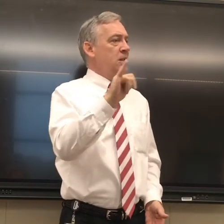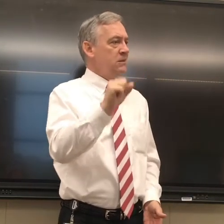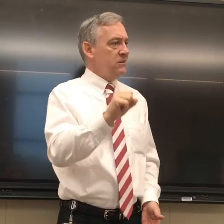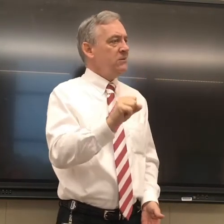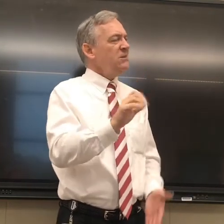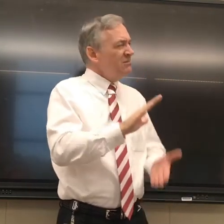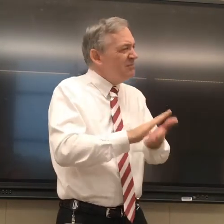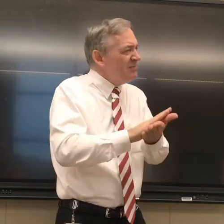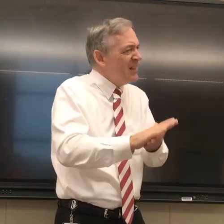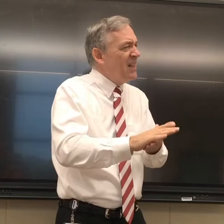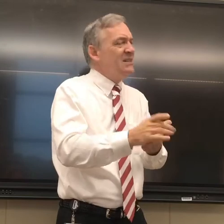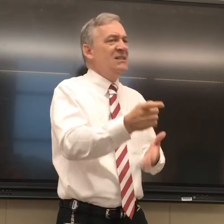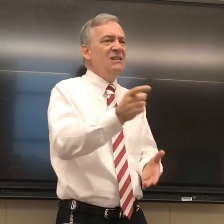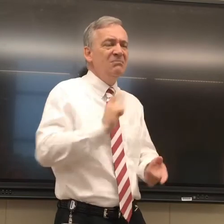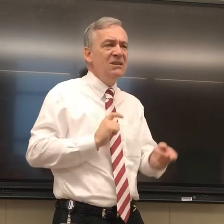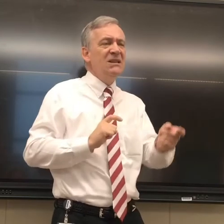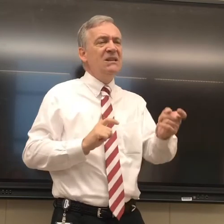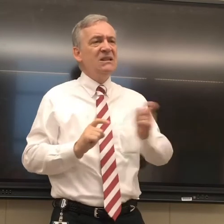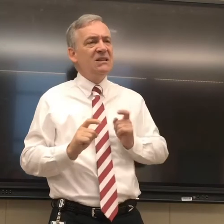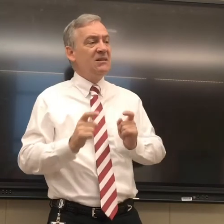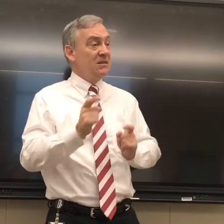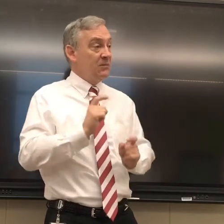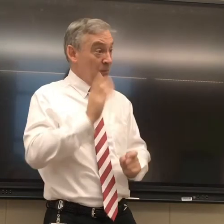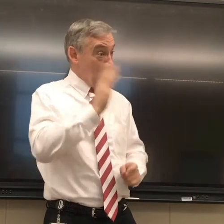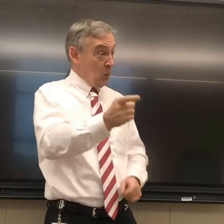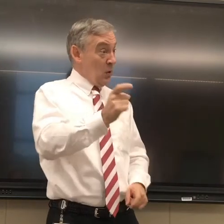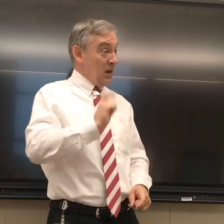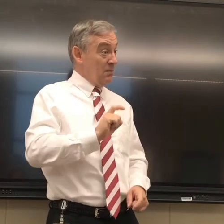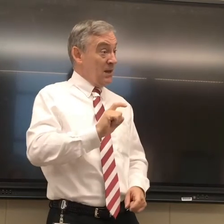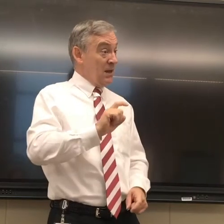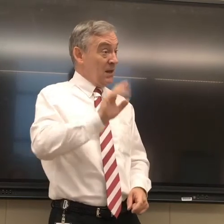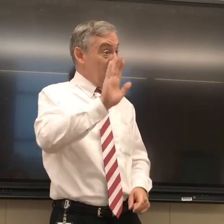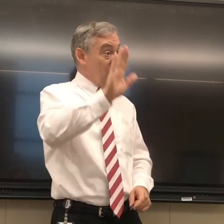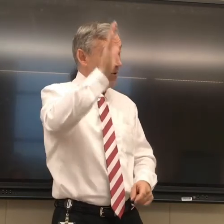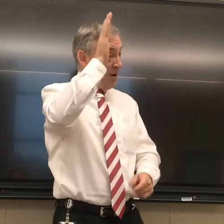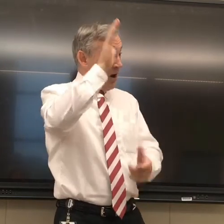She gonna let me have Mr. Ellis's old coat for you this winter.